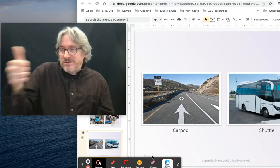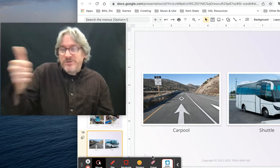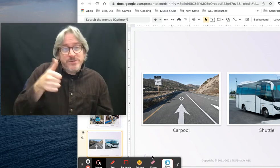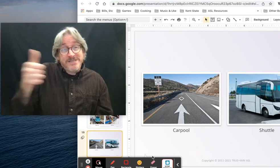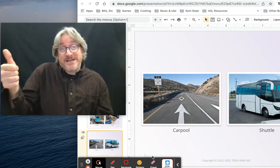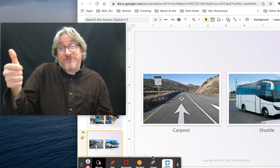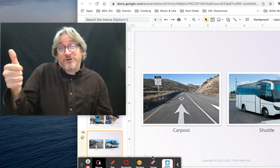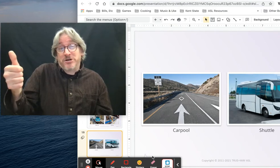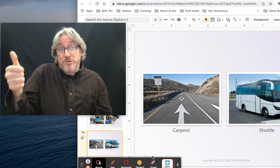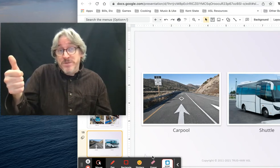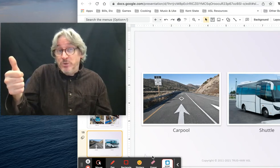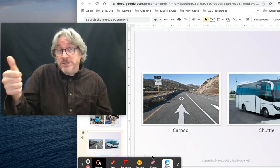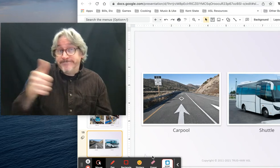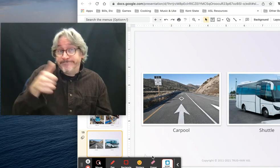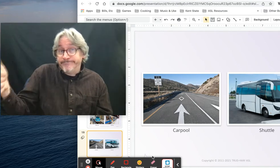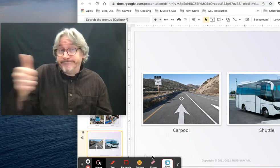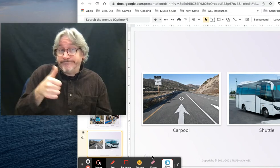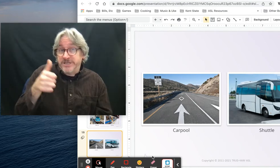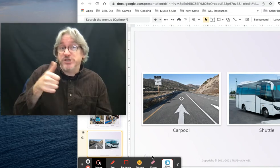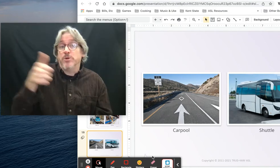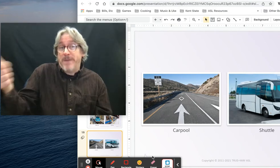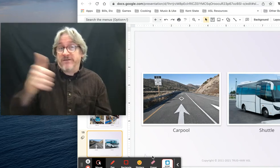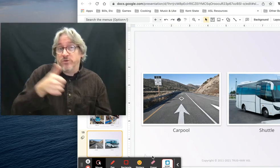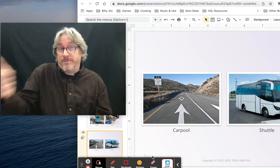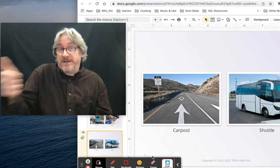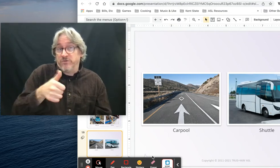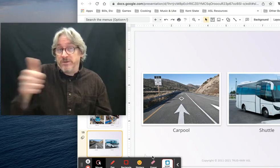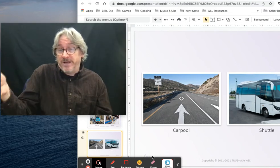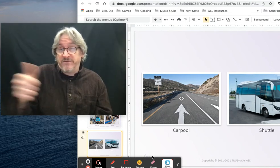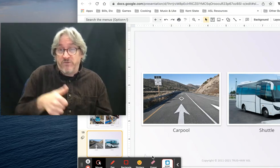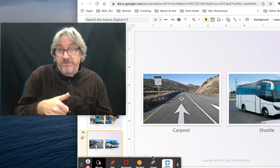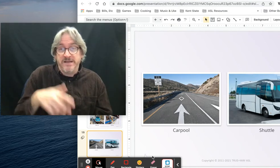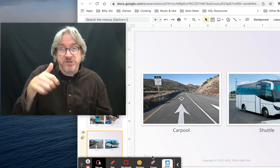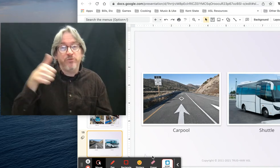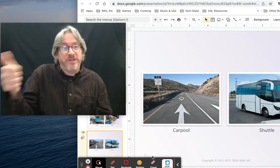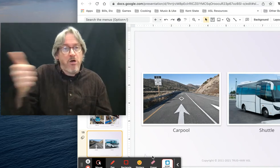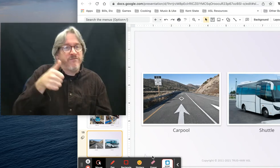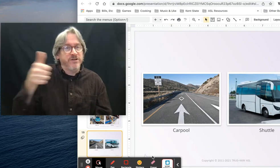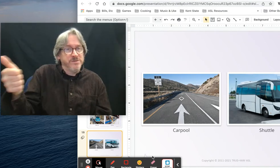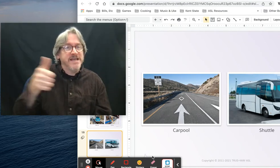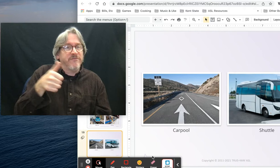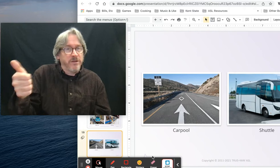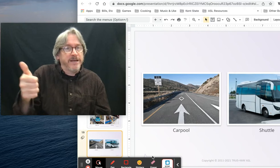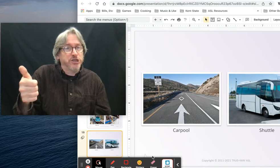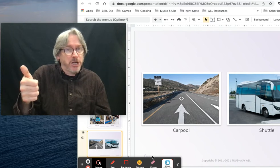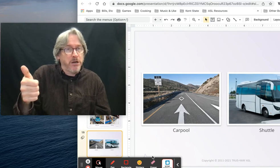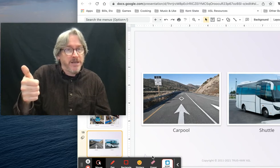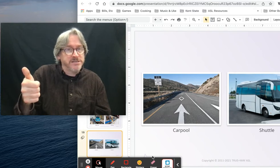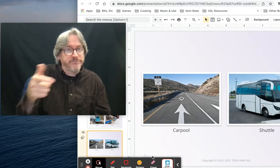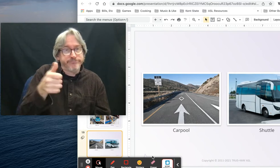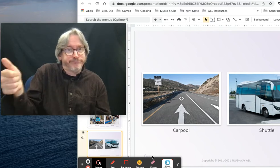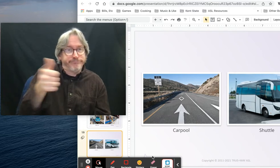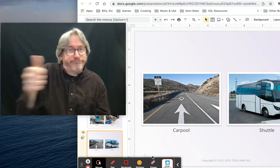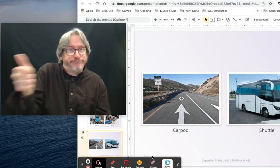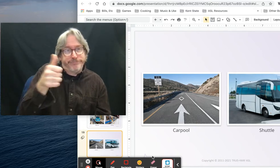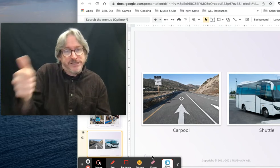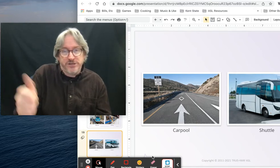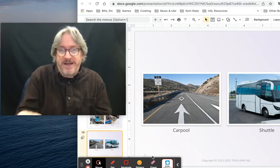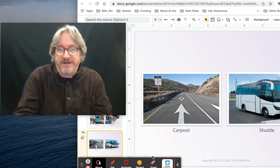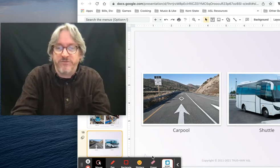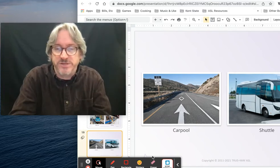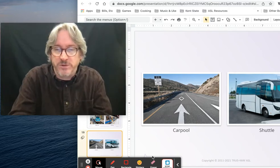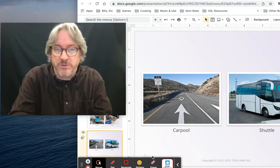We also use this sign for commute, because you go back and forth and back and forth and back and forth. And so they'll often use that for like a shuttle bus,